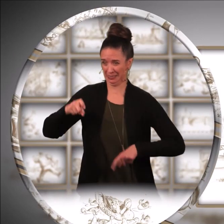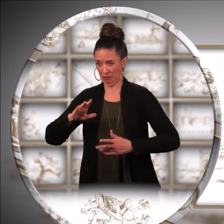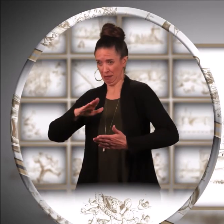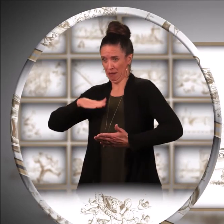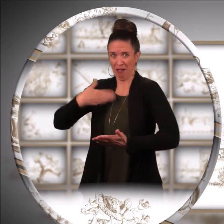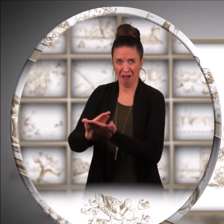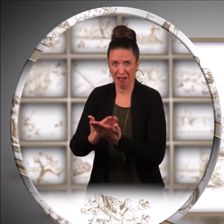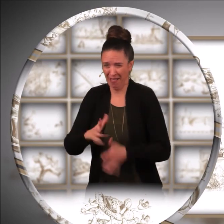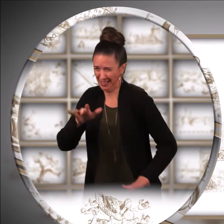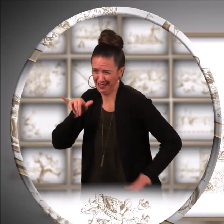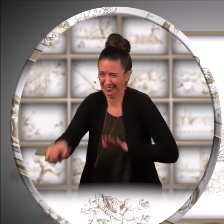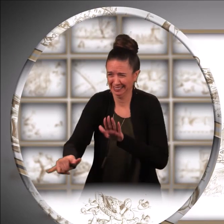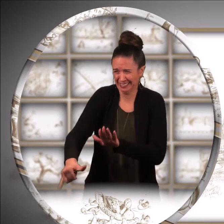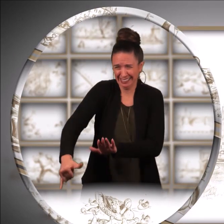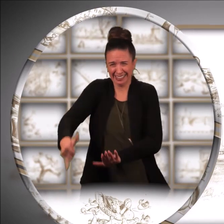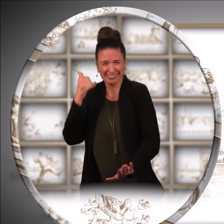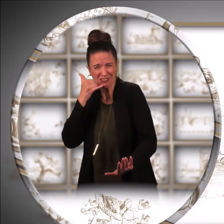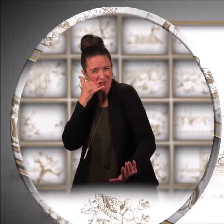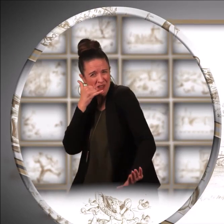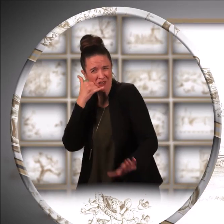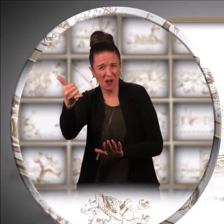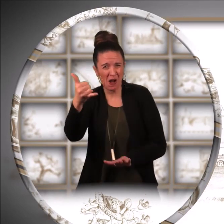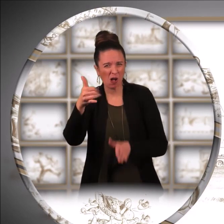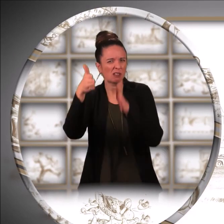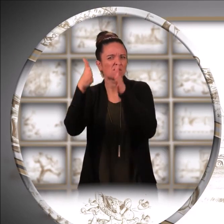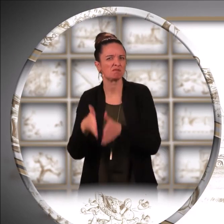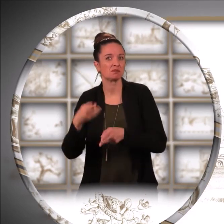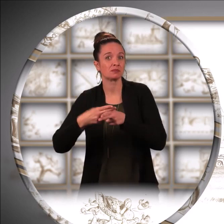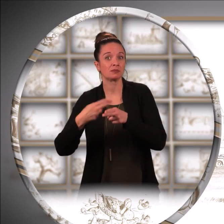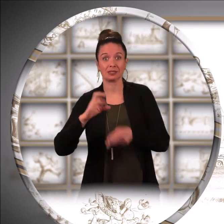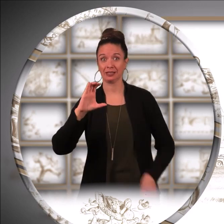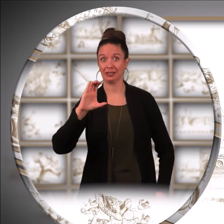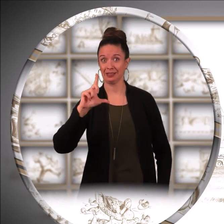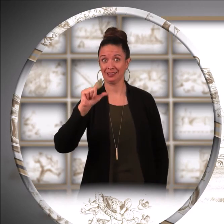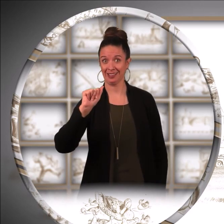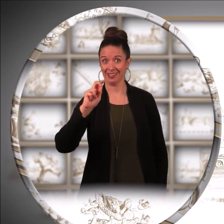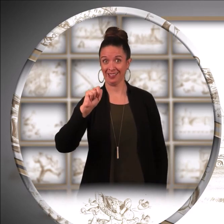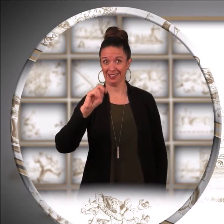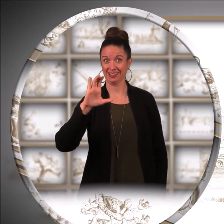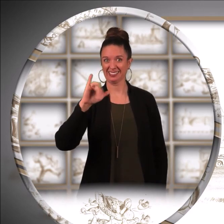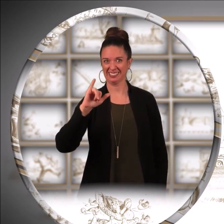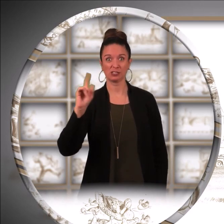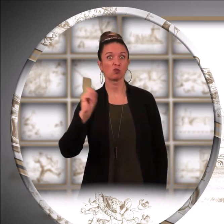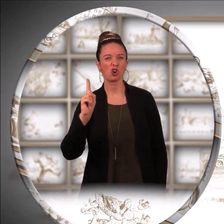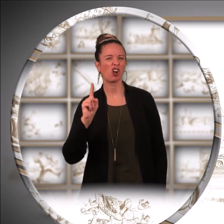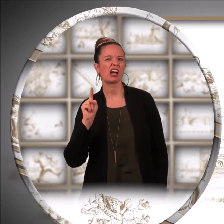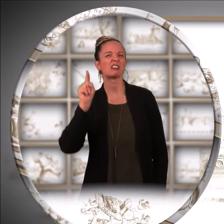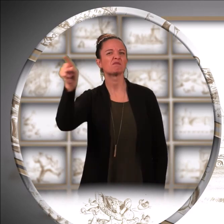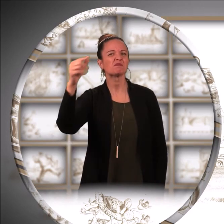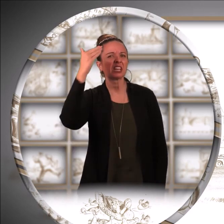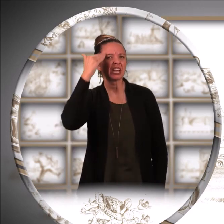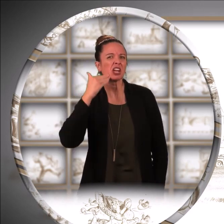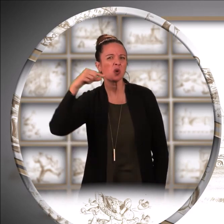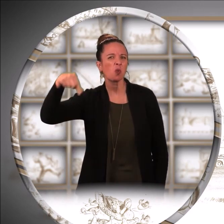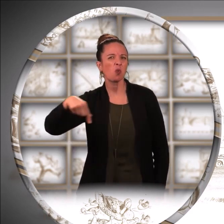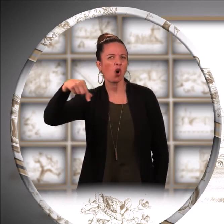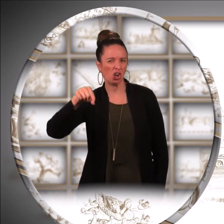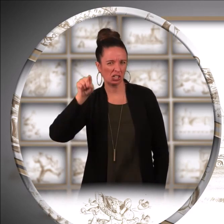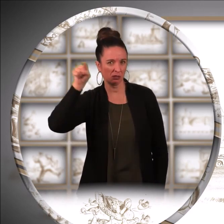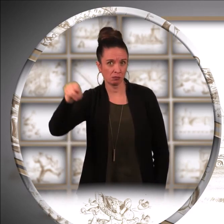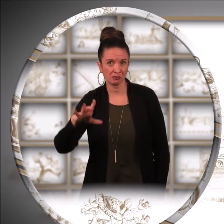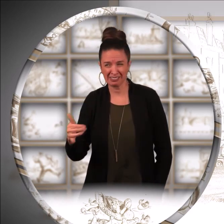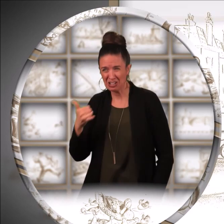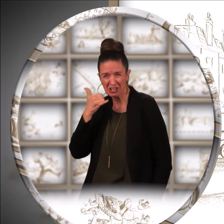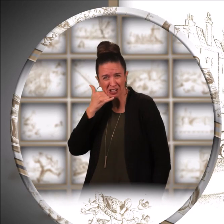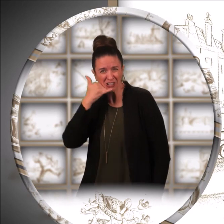He called Clancy at headquarters and said, "There's a family of ducks walking down the street." Clancy